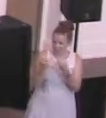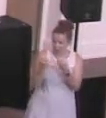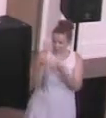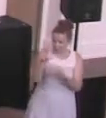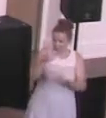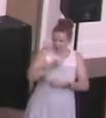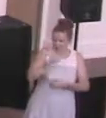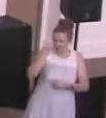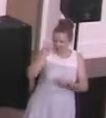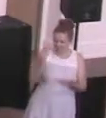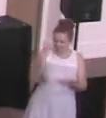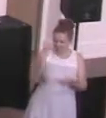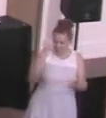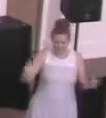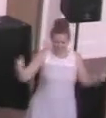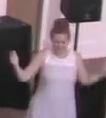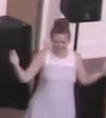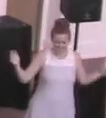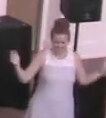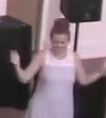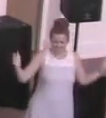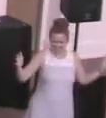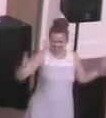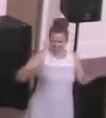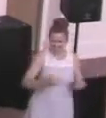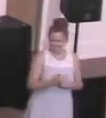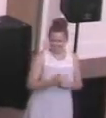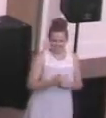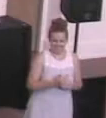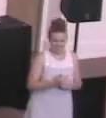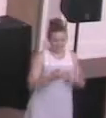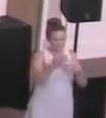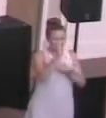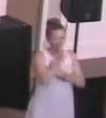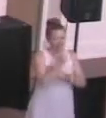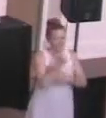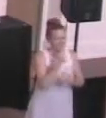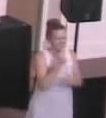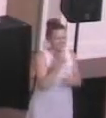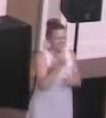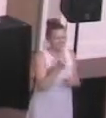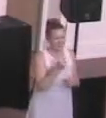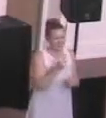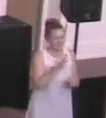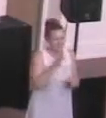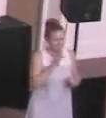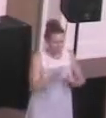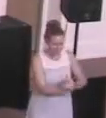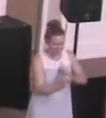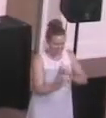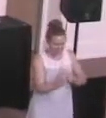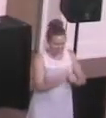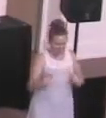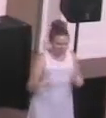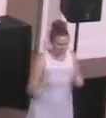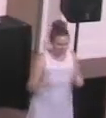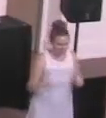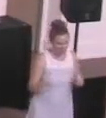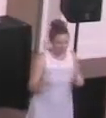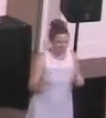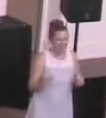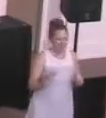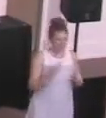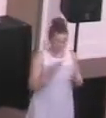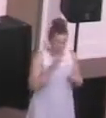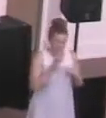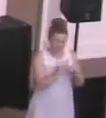All right. And big kids, God says, be like a child. How much do you love Jesus, big kids? Come on, like this